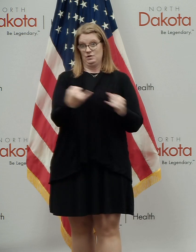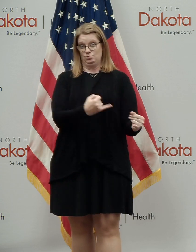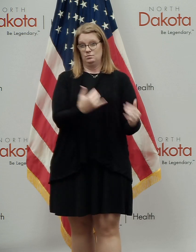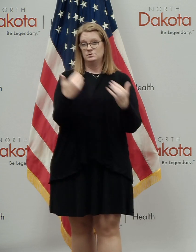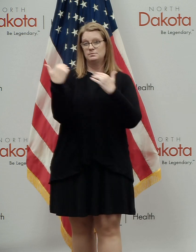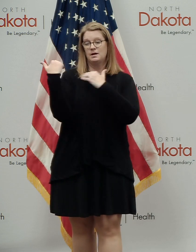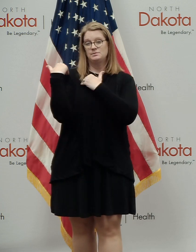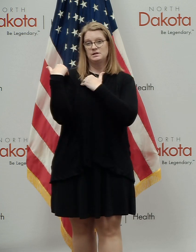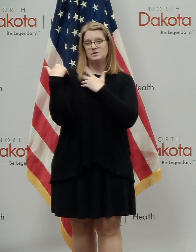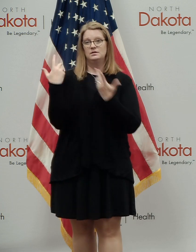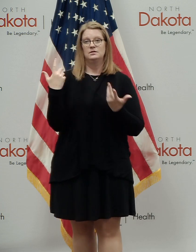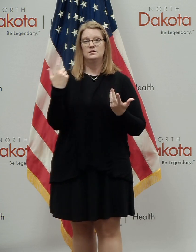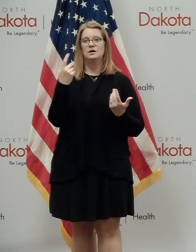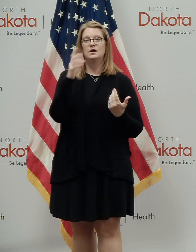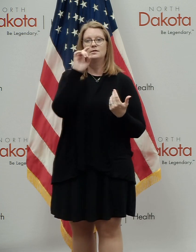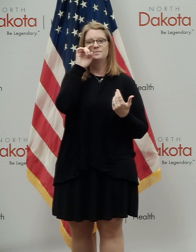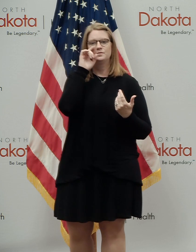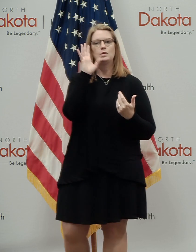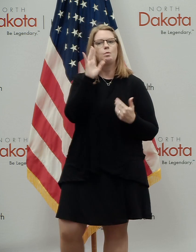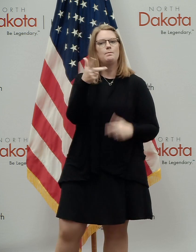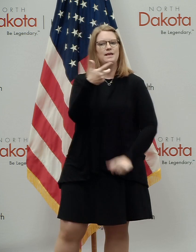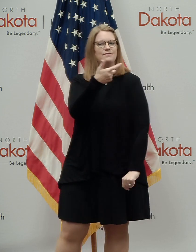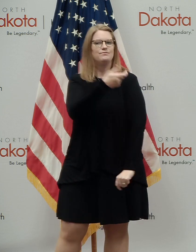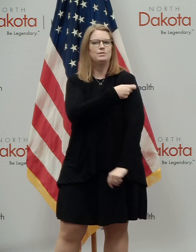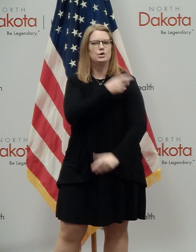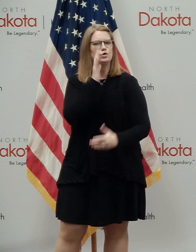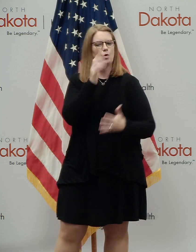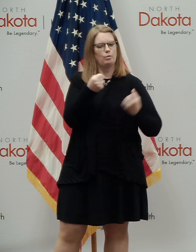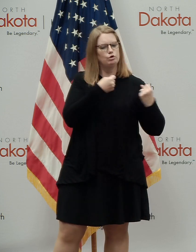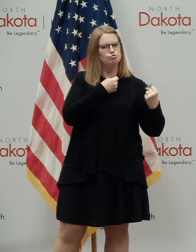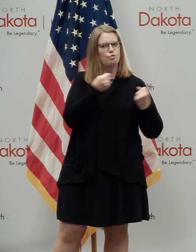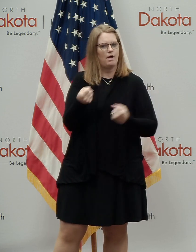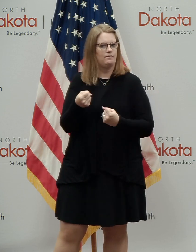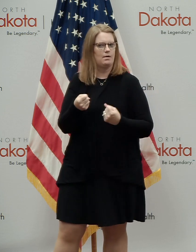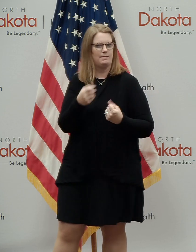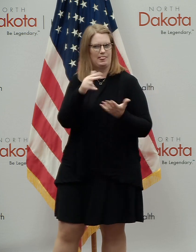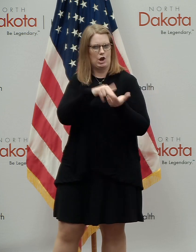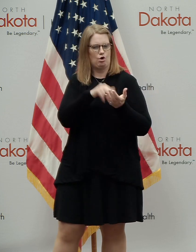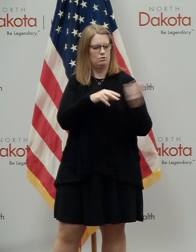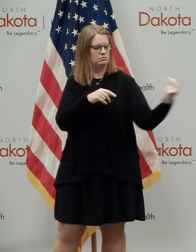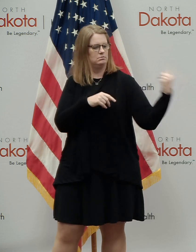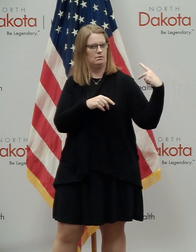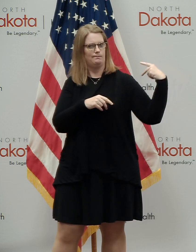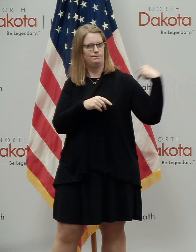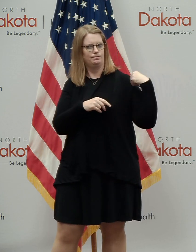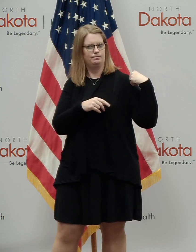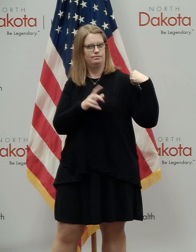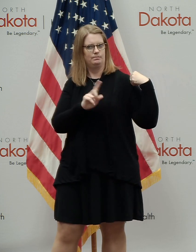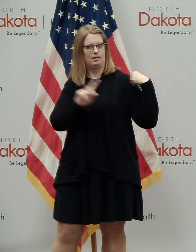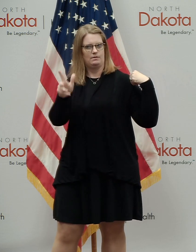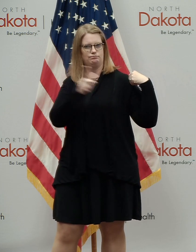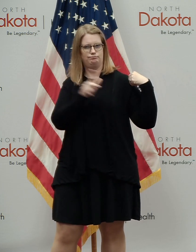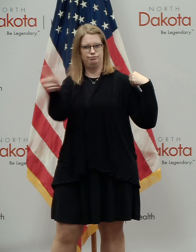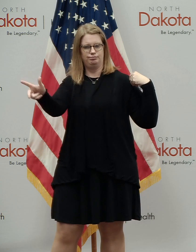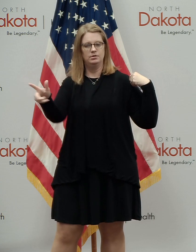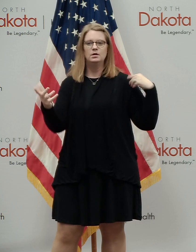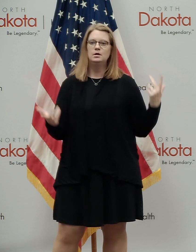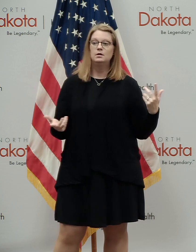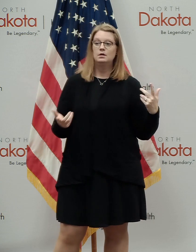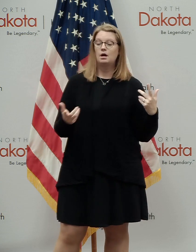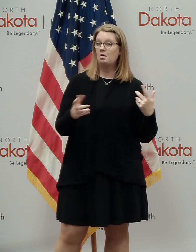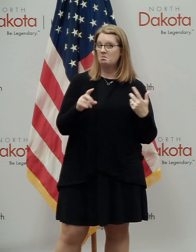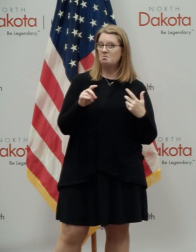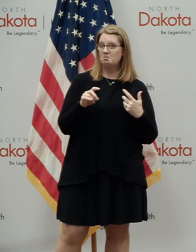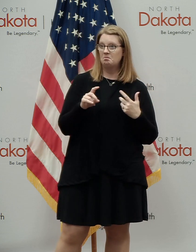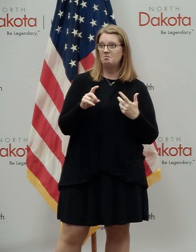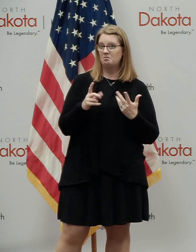you'll see drive-up vaccination drives, you'll see. We are optimistic. The vaccination looks good